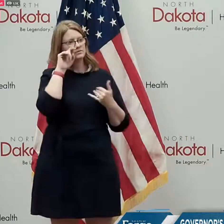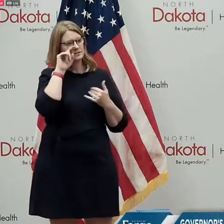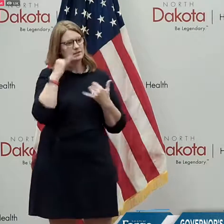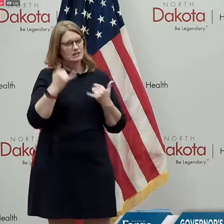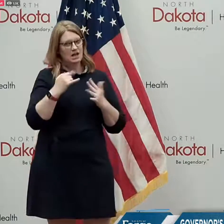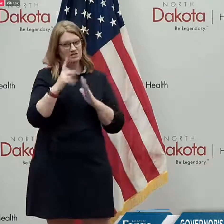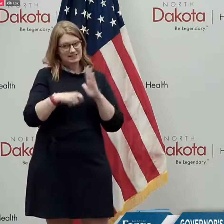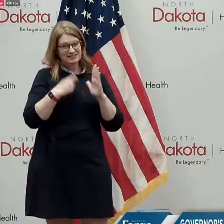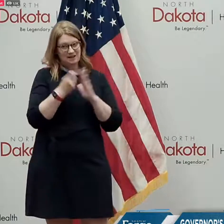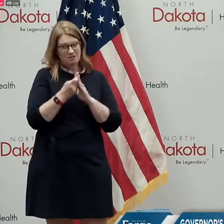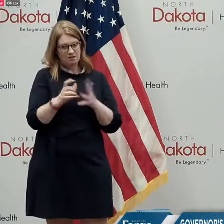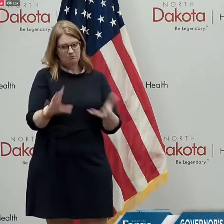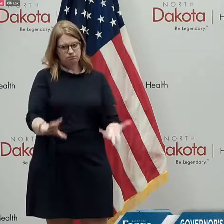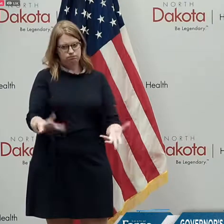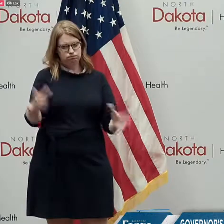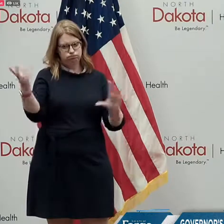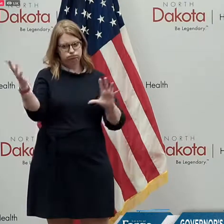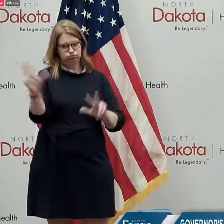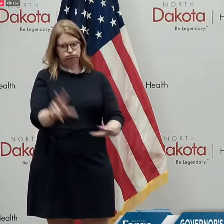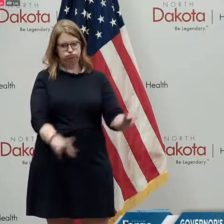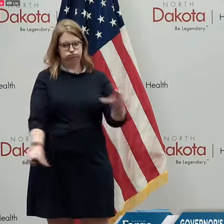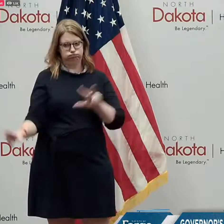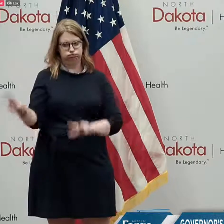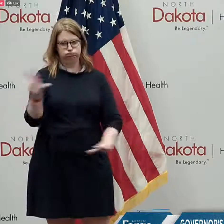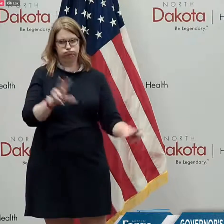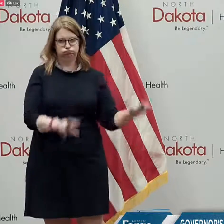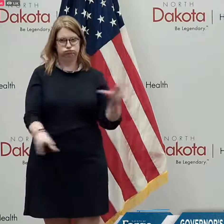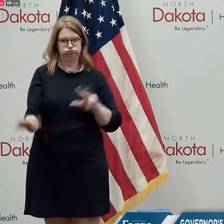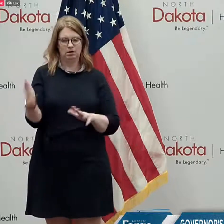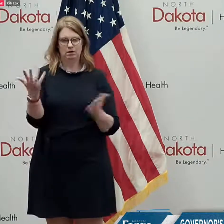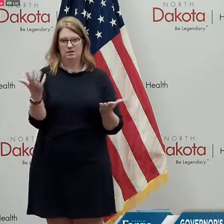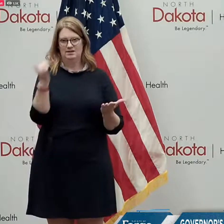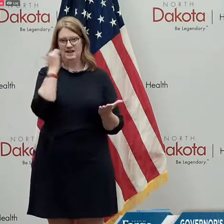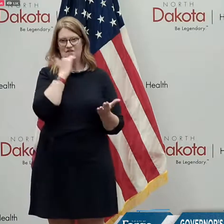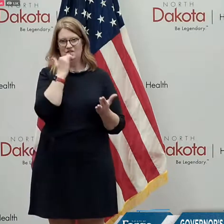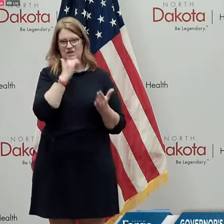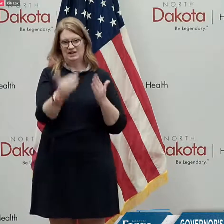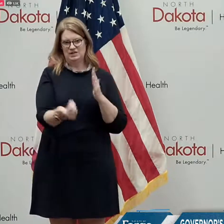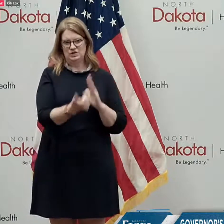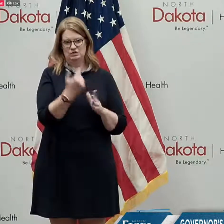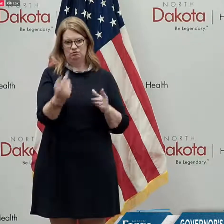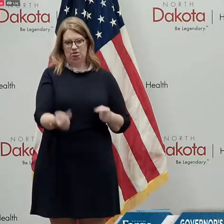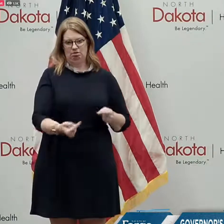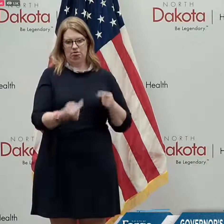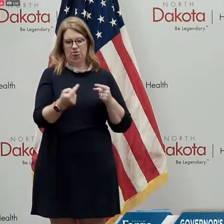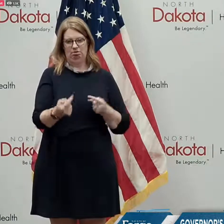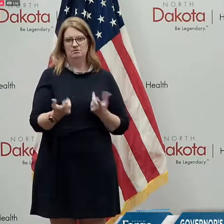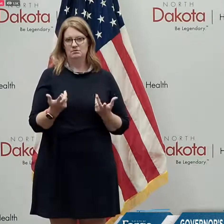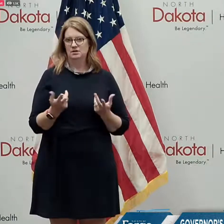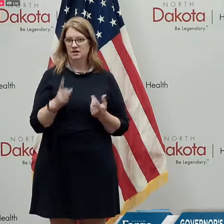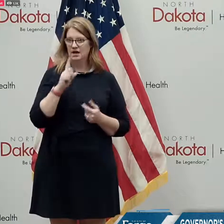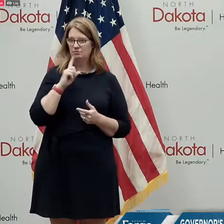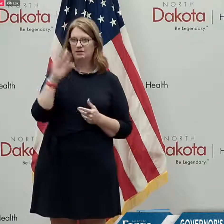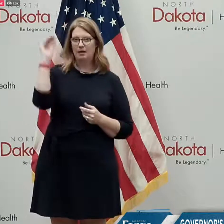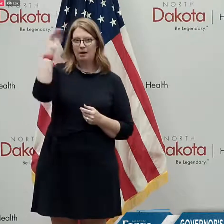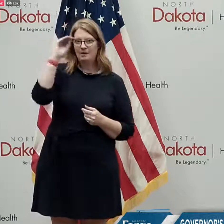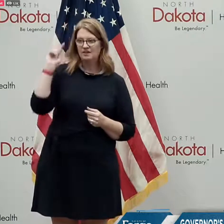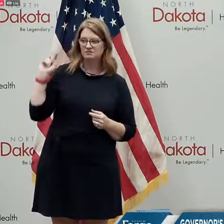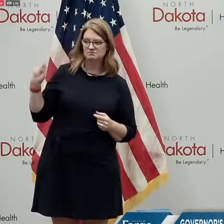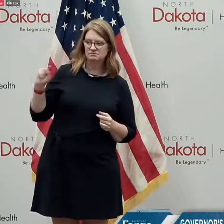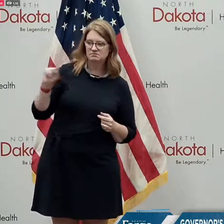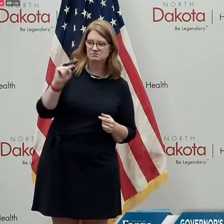uncharted waters and you're dealing with new challenges every day. Having multiple different opinions is actually a plus, not a